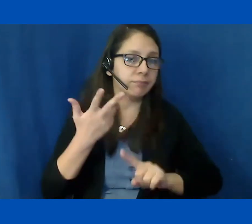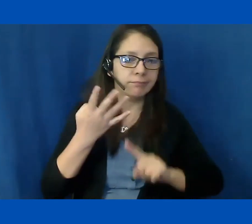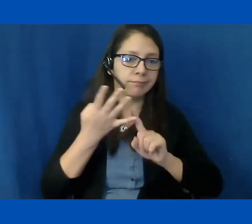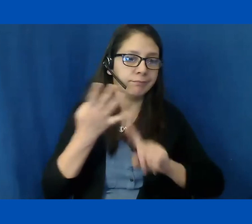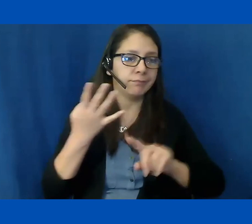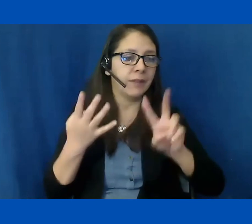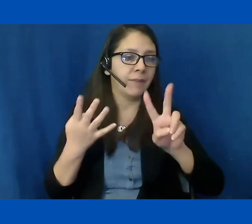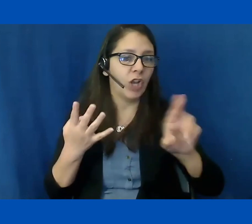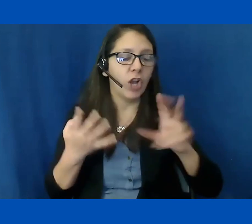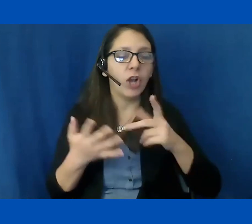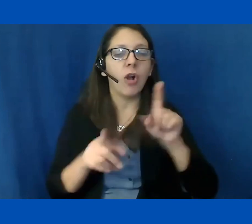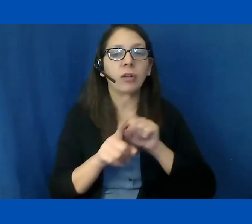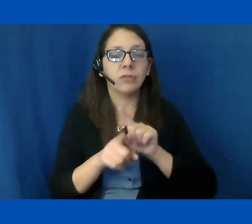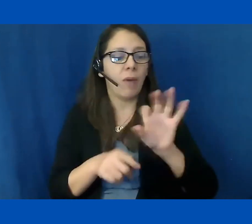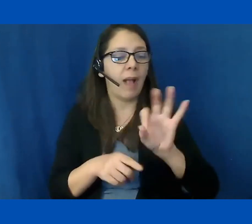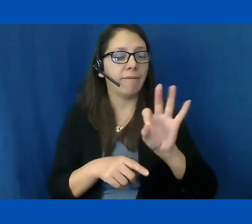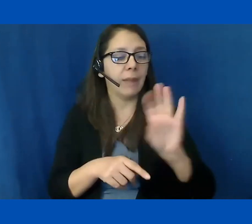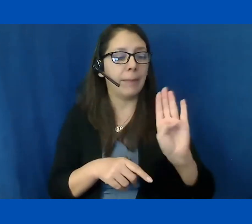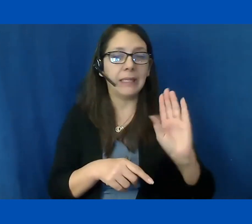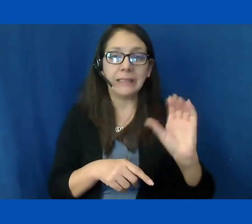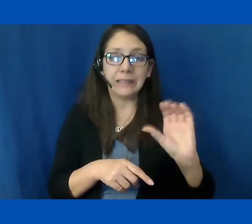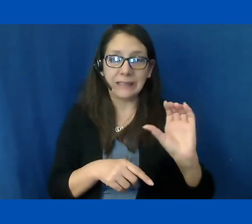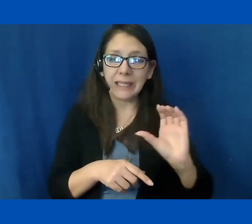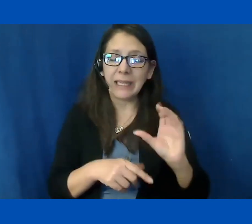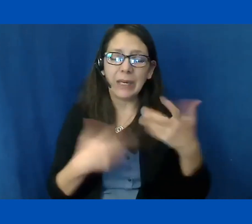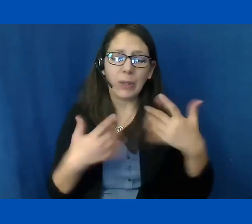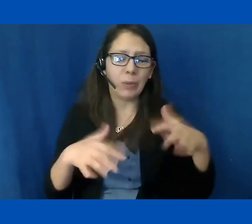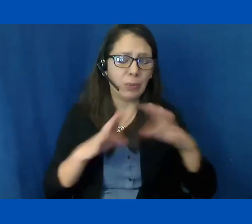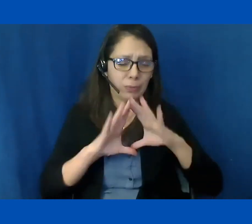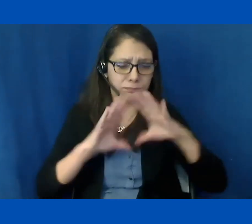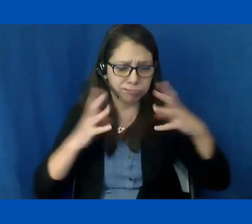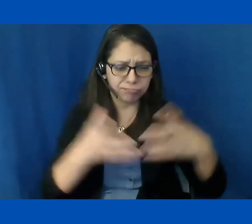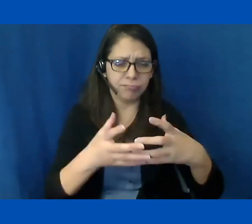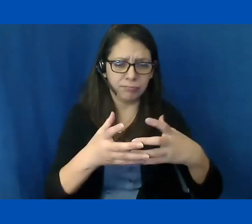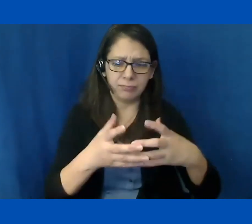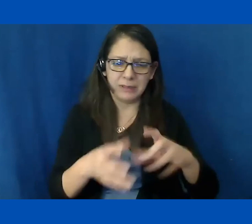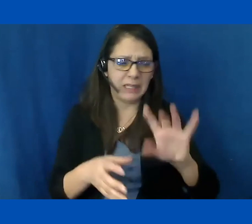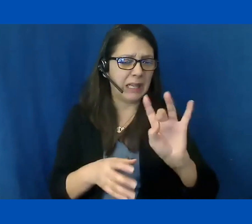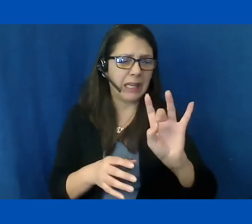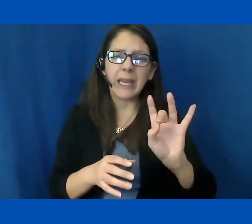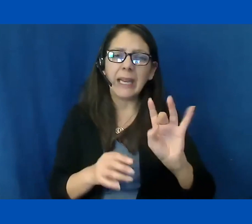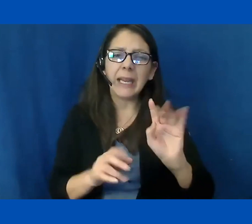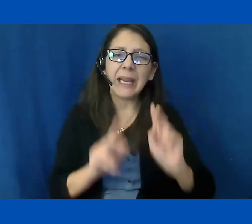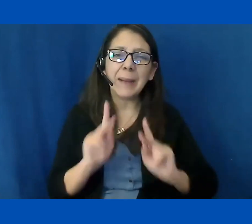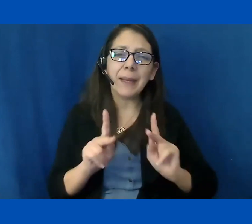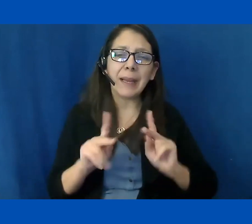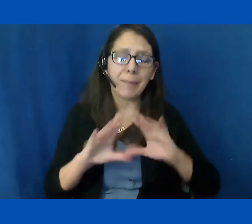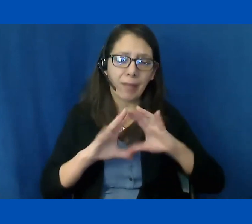FBC, because I work with FBC. It took like a whole team. It was like at least 8 people in that